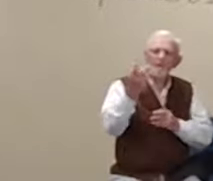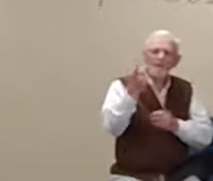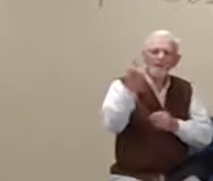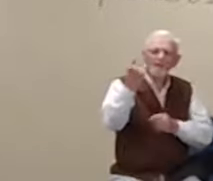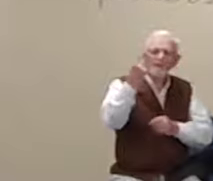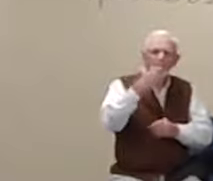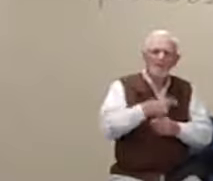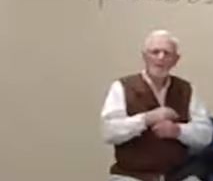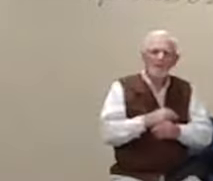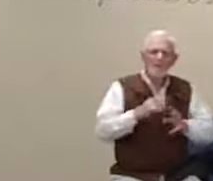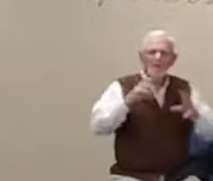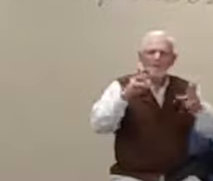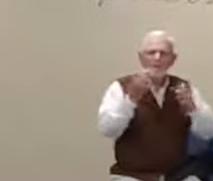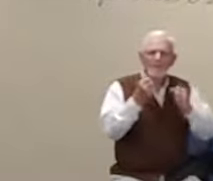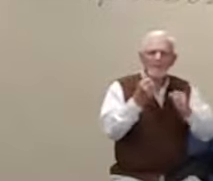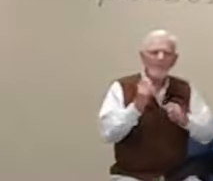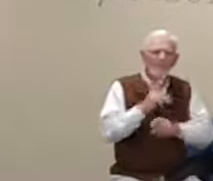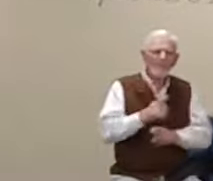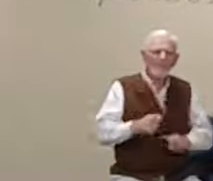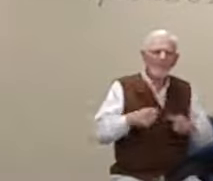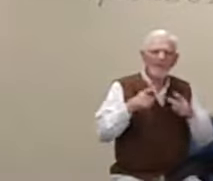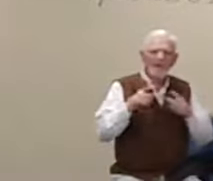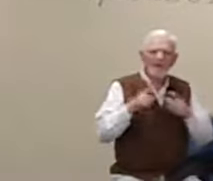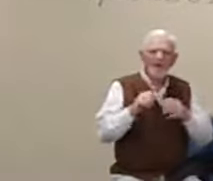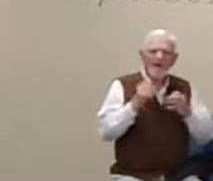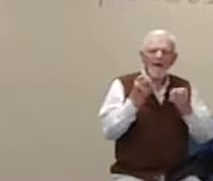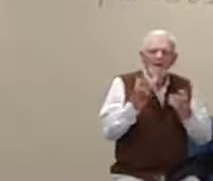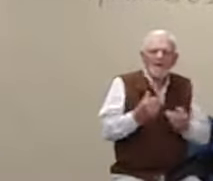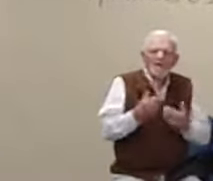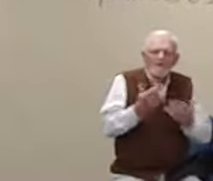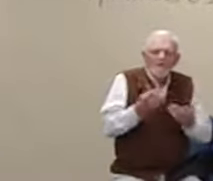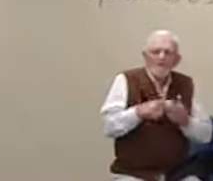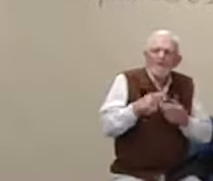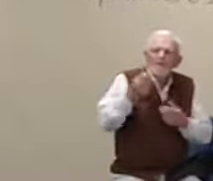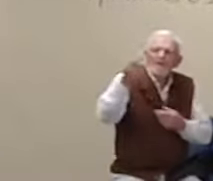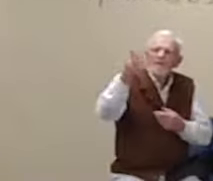the sum total of our lives and how much we gave to God,